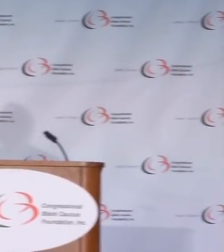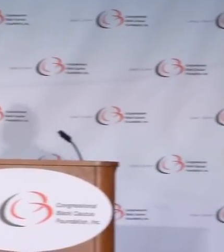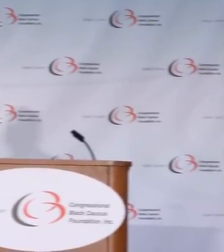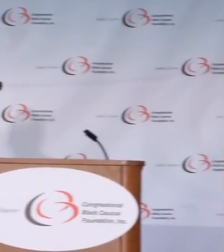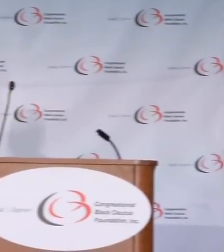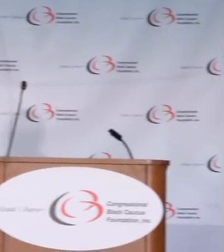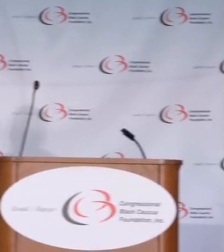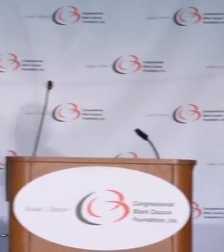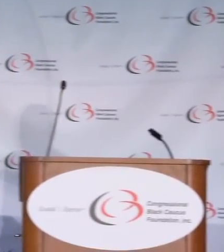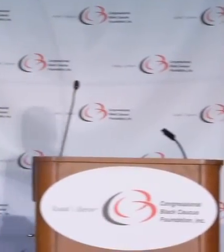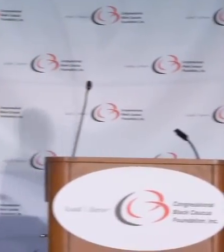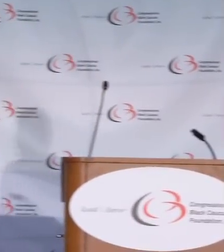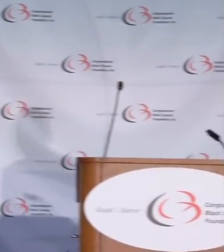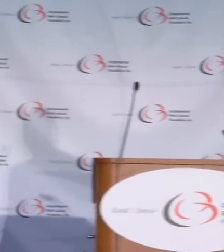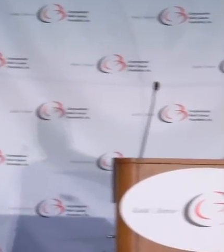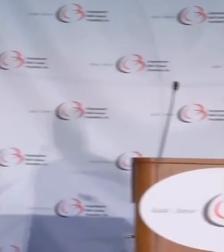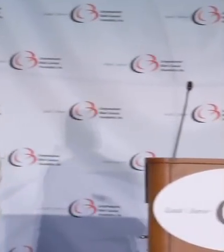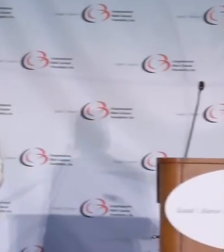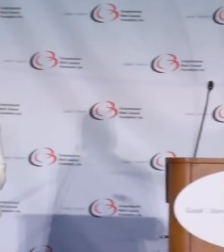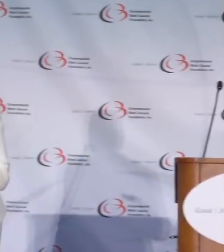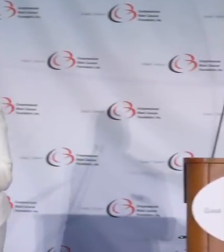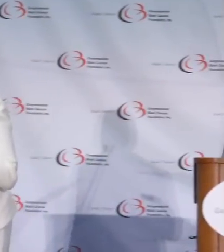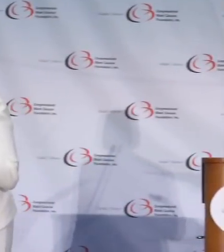How you show up in the world.